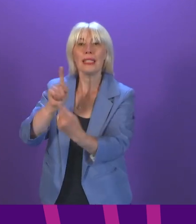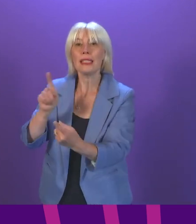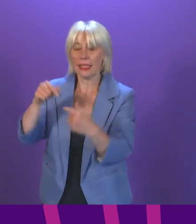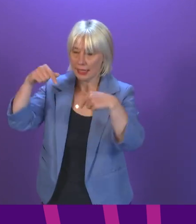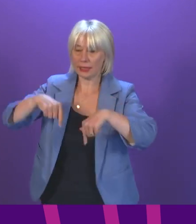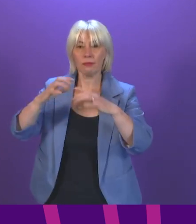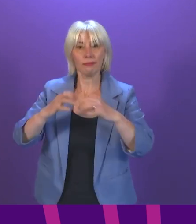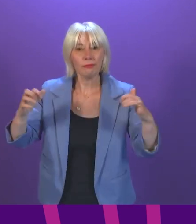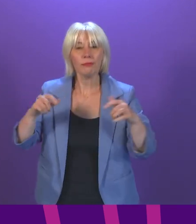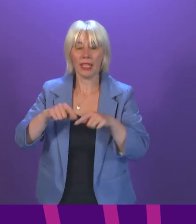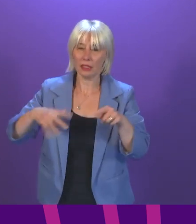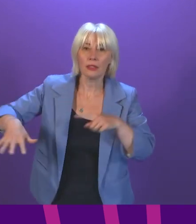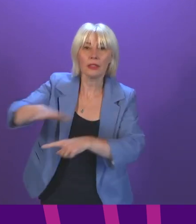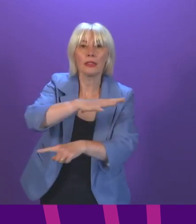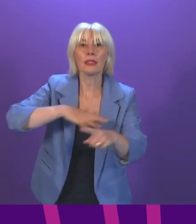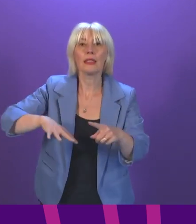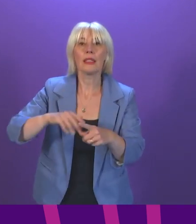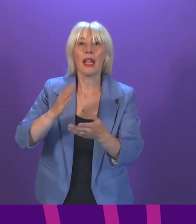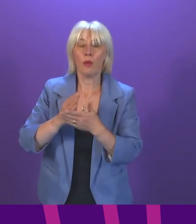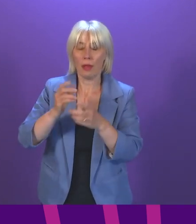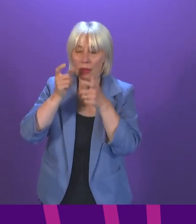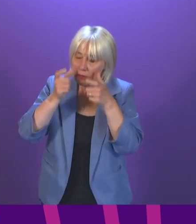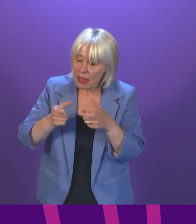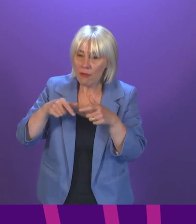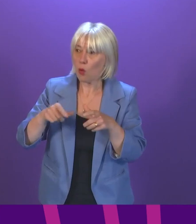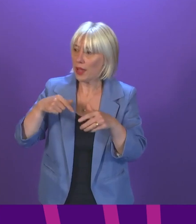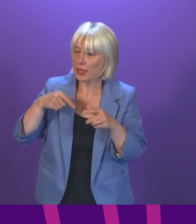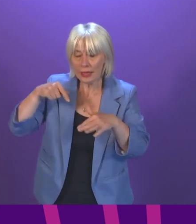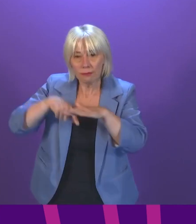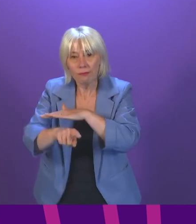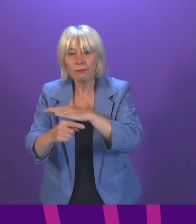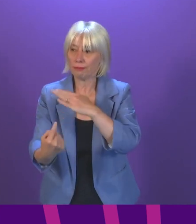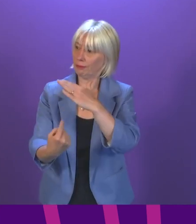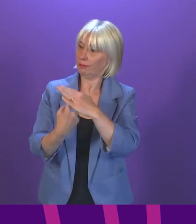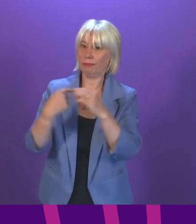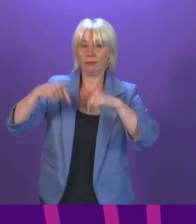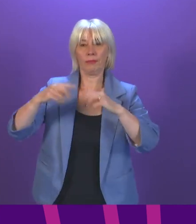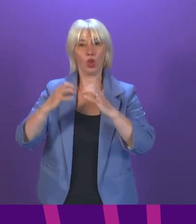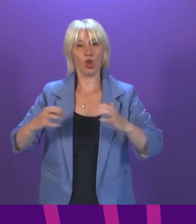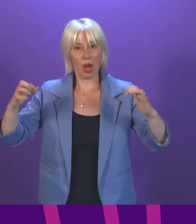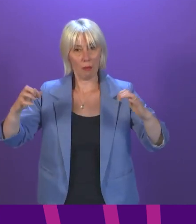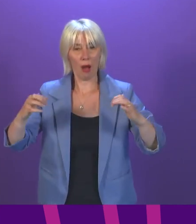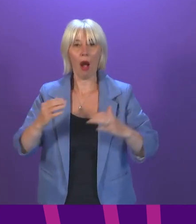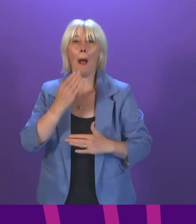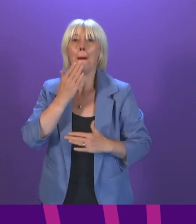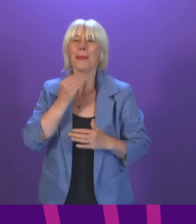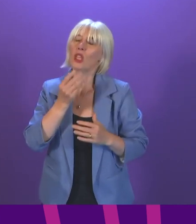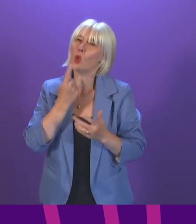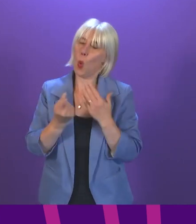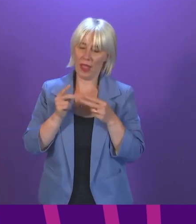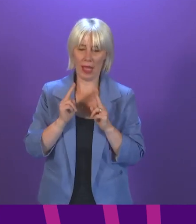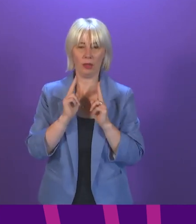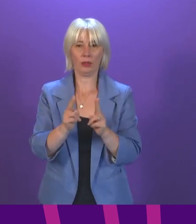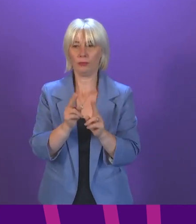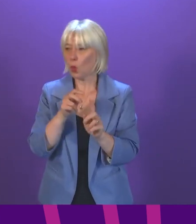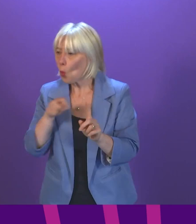and I ask that members take care to observe these measures including when entering and exiting the Chamber. Please only use the aisles and walkways